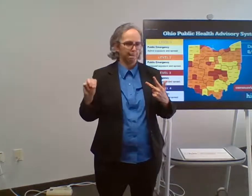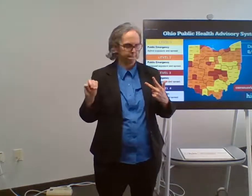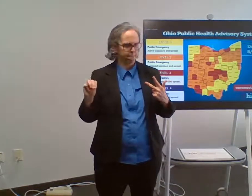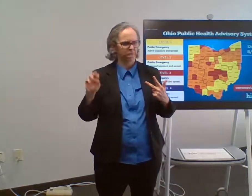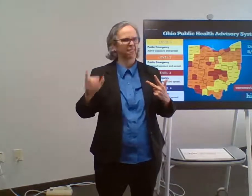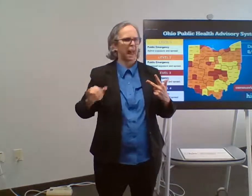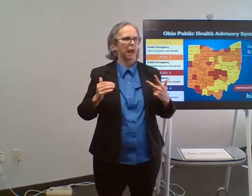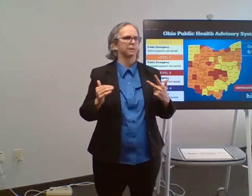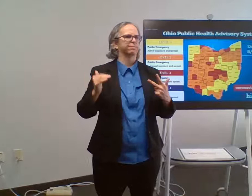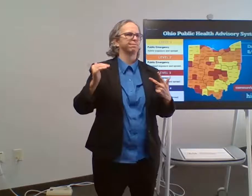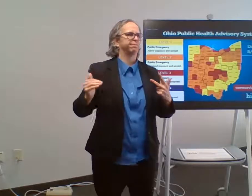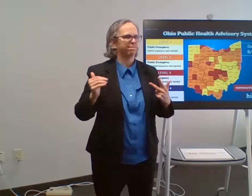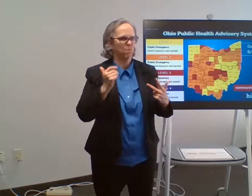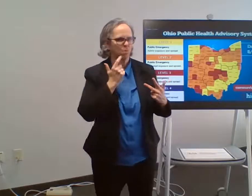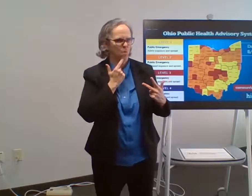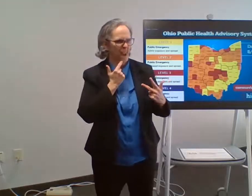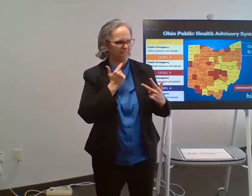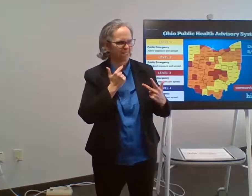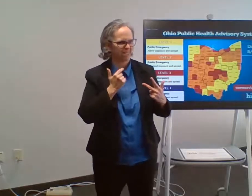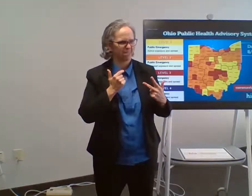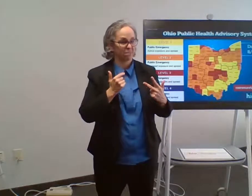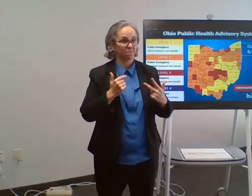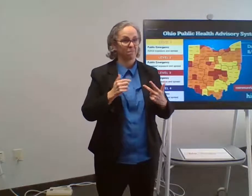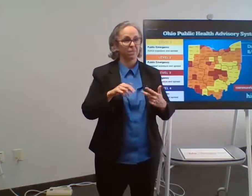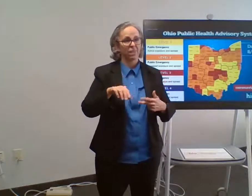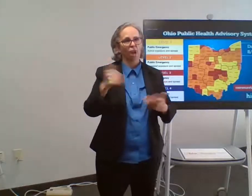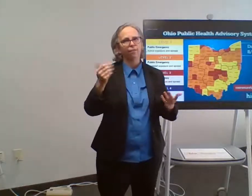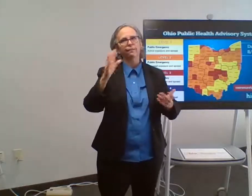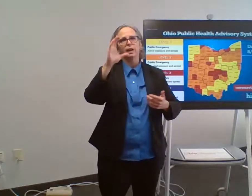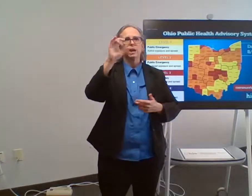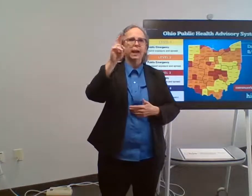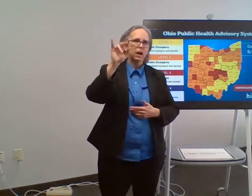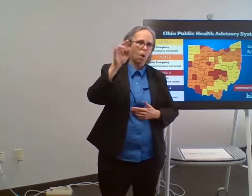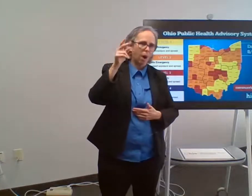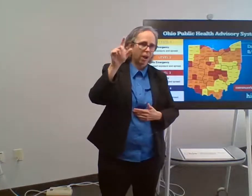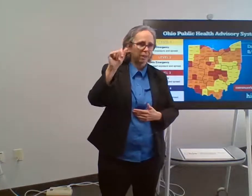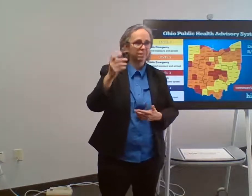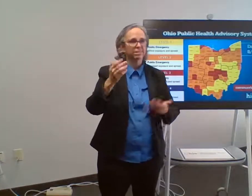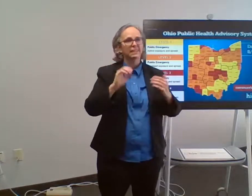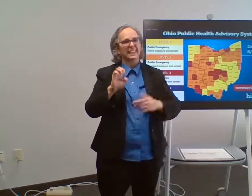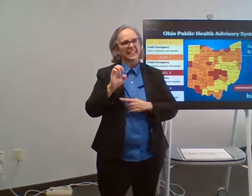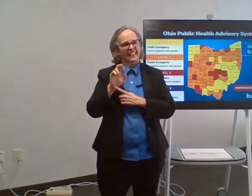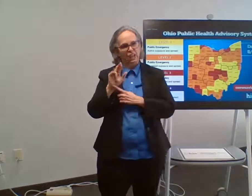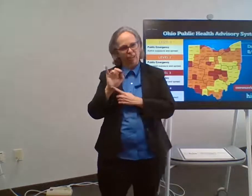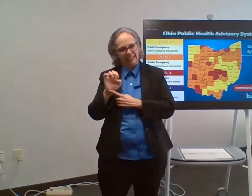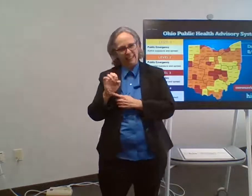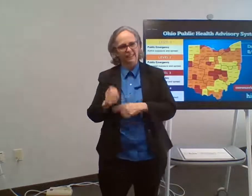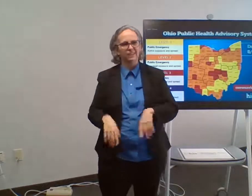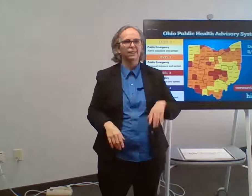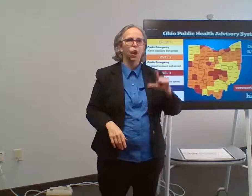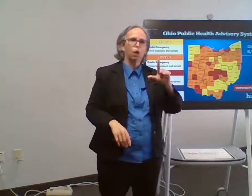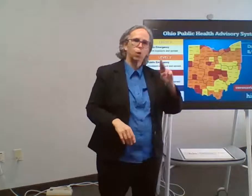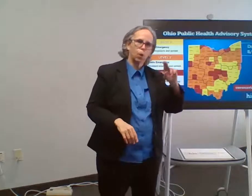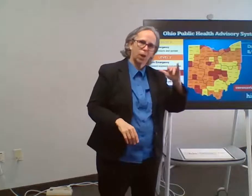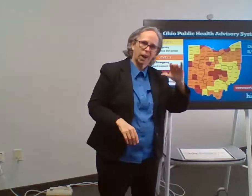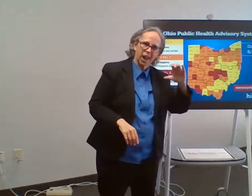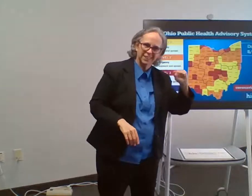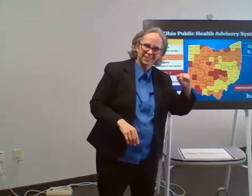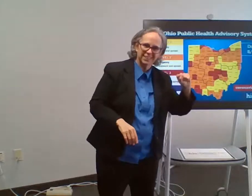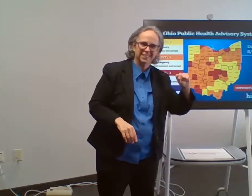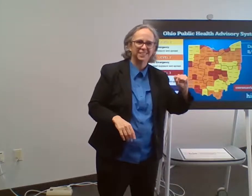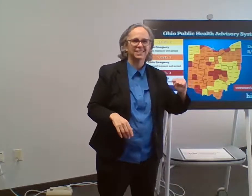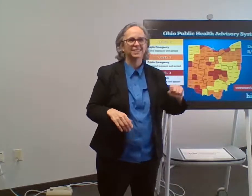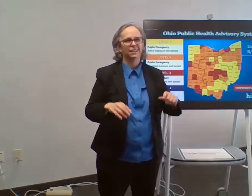Remaining as red counties this week are Cuyahoga, Erie, Fairfield, Franklin, Licking, Lucas, Marion, Mercer, and Montgomery